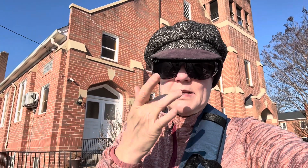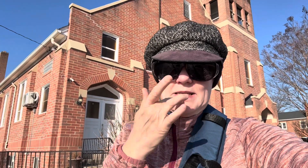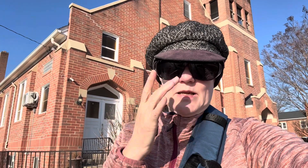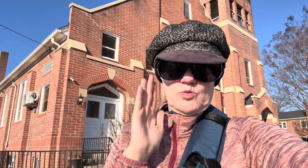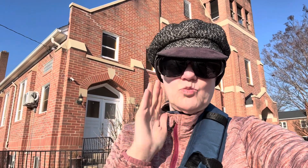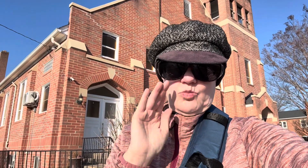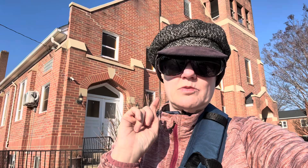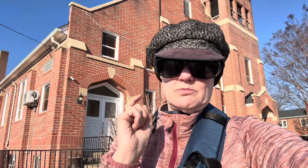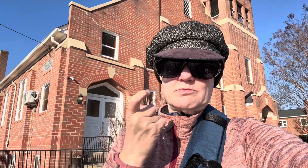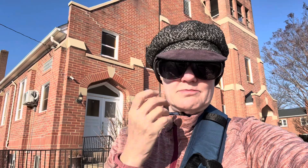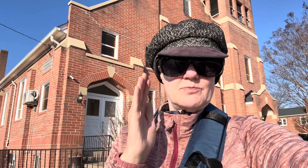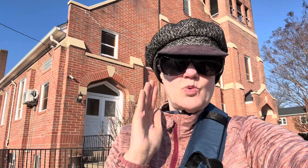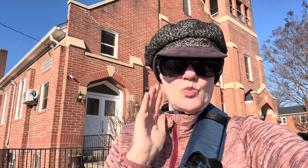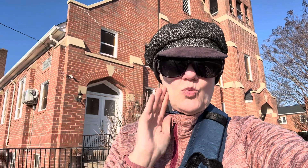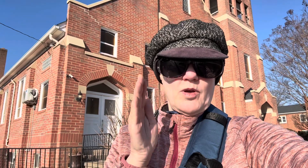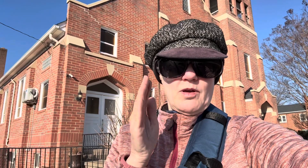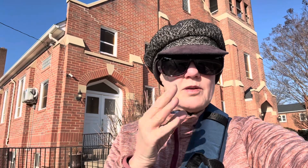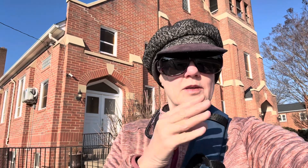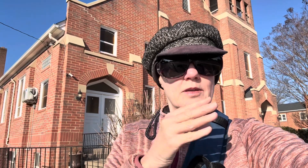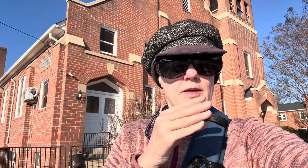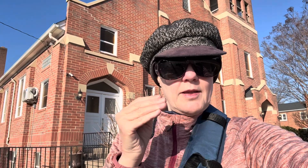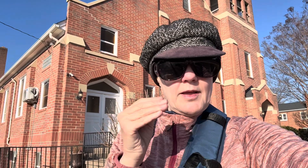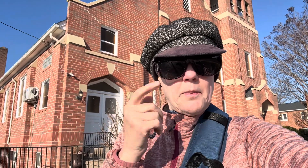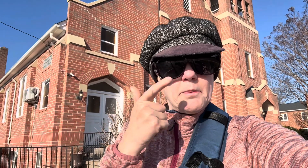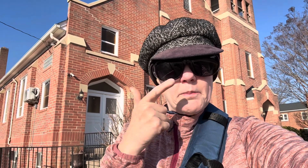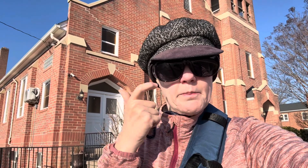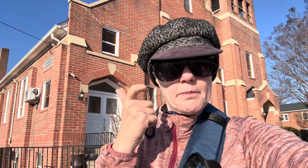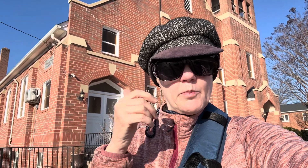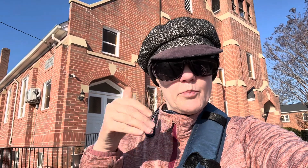stick with it. And over time, his taste buds changed.